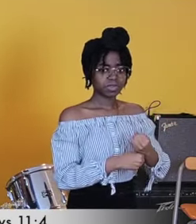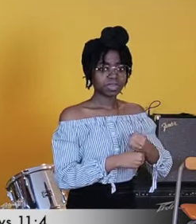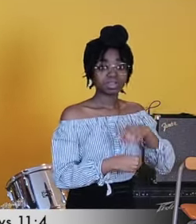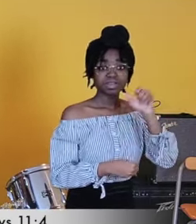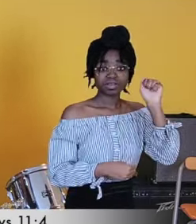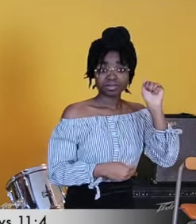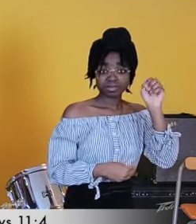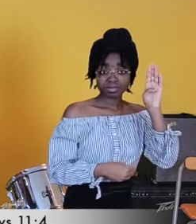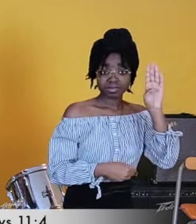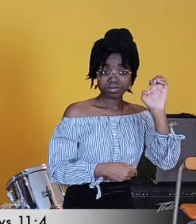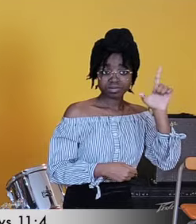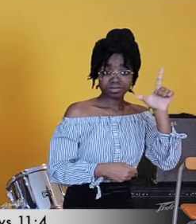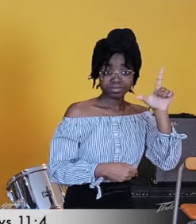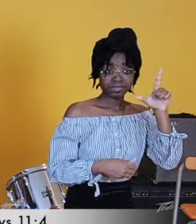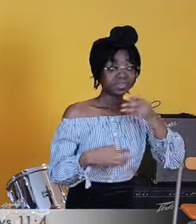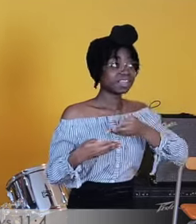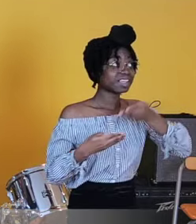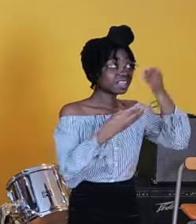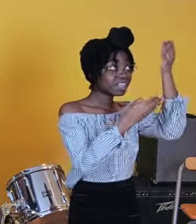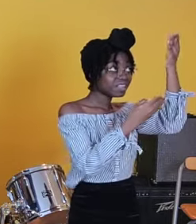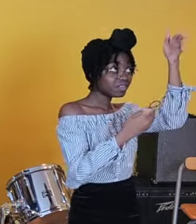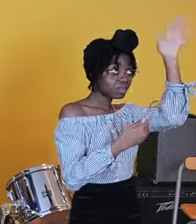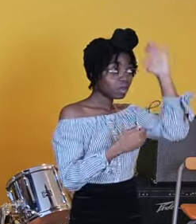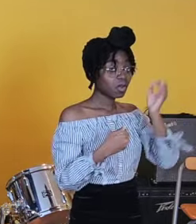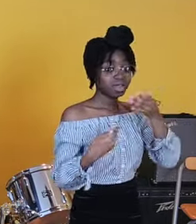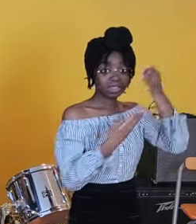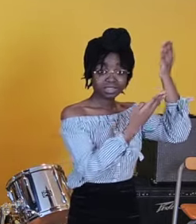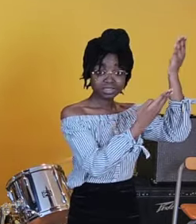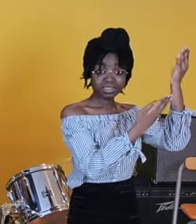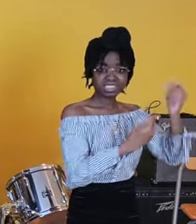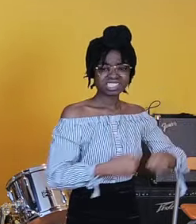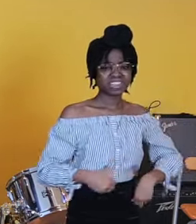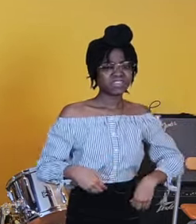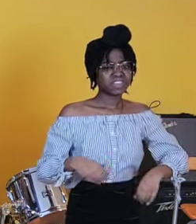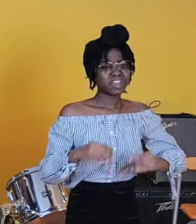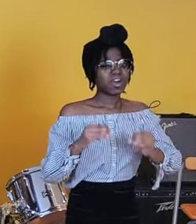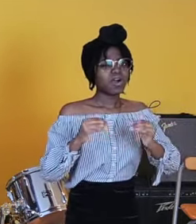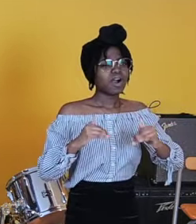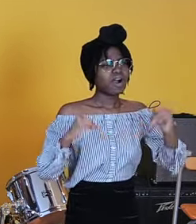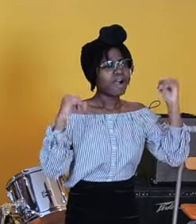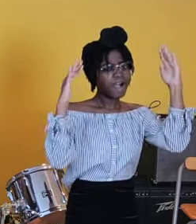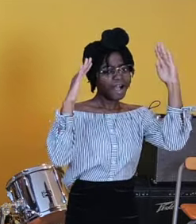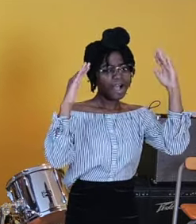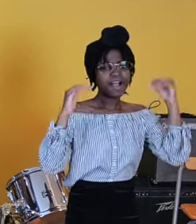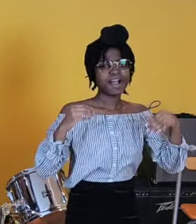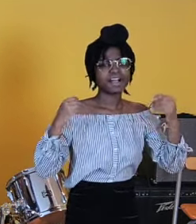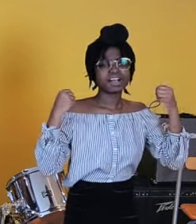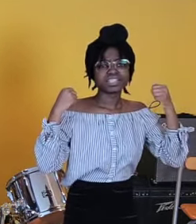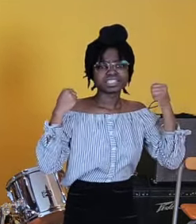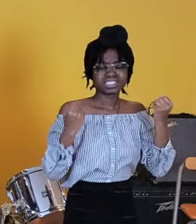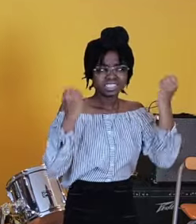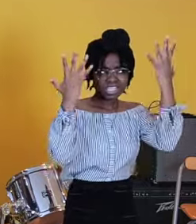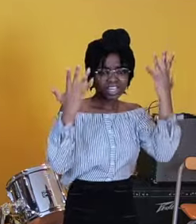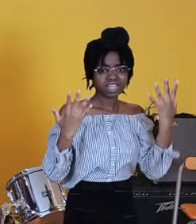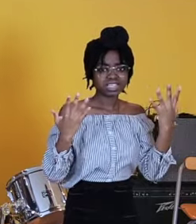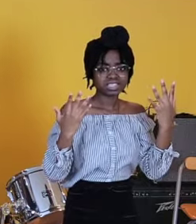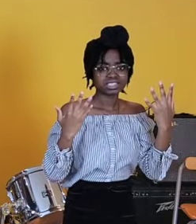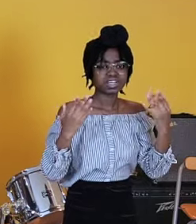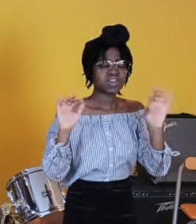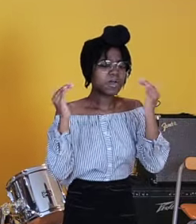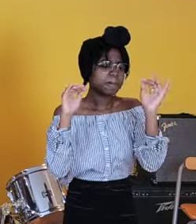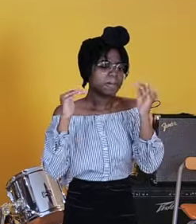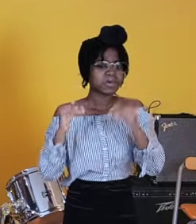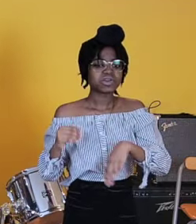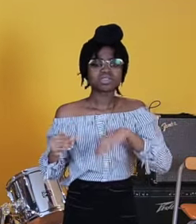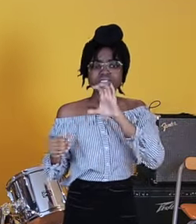by faith Abel offered unto God a more excellent sacrifice than Cain, through which he